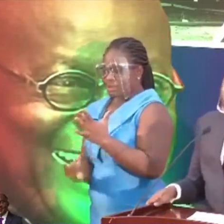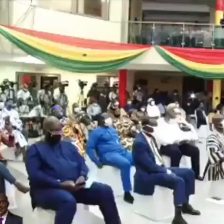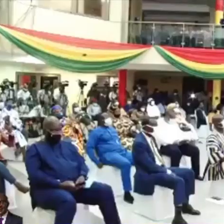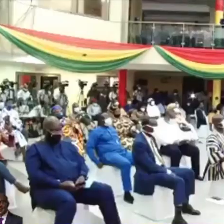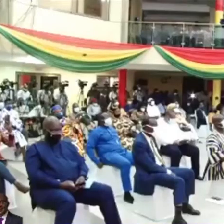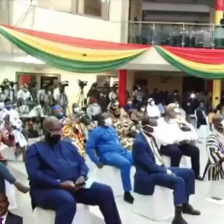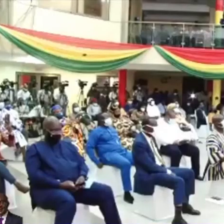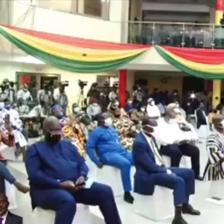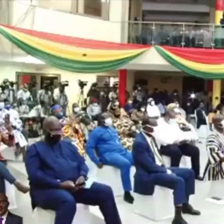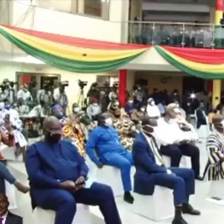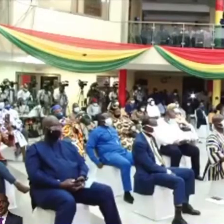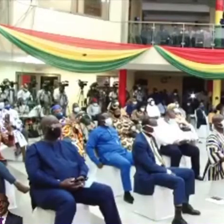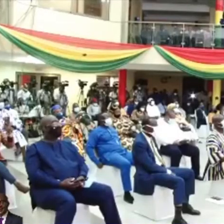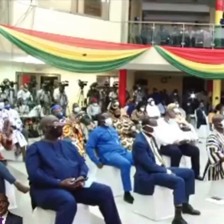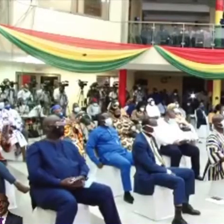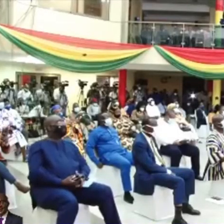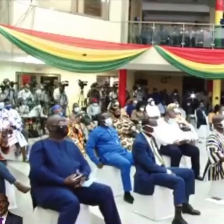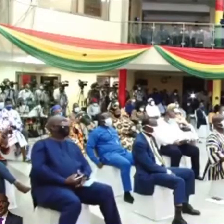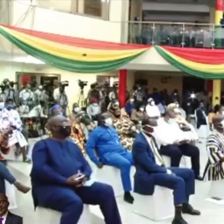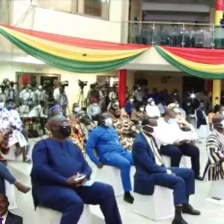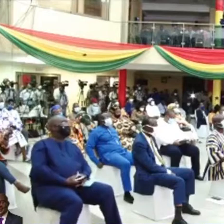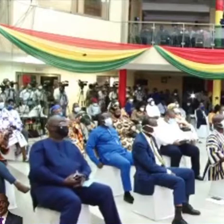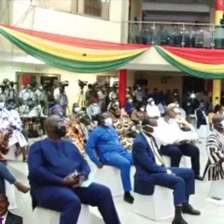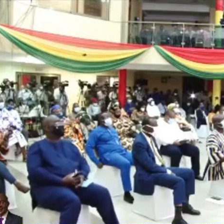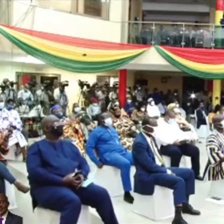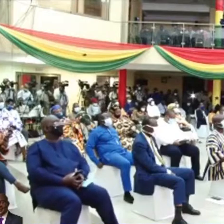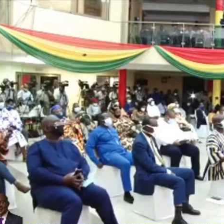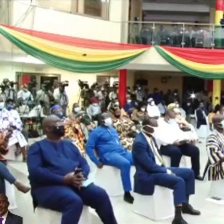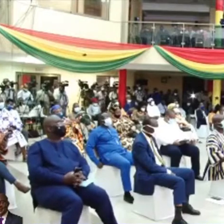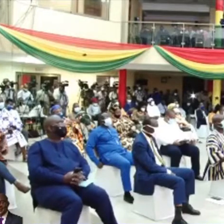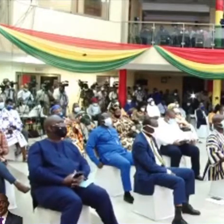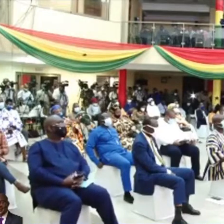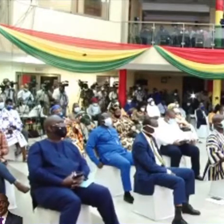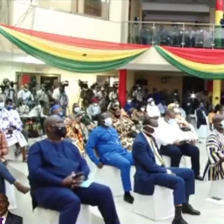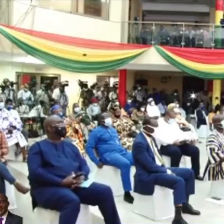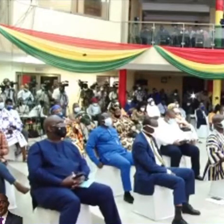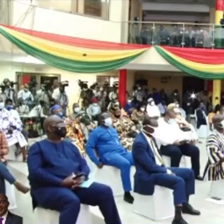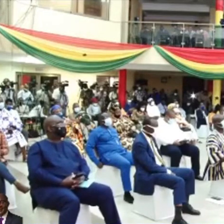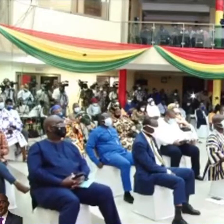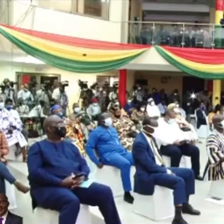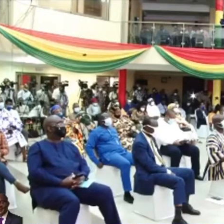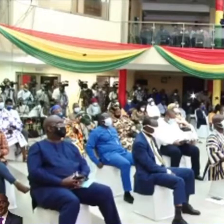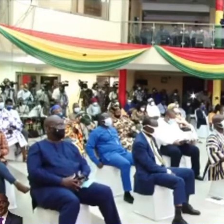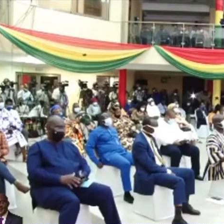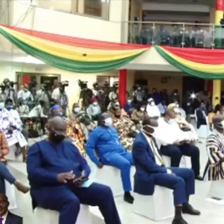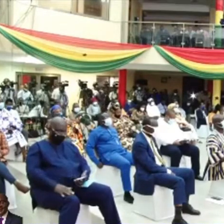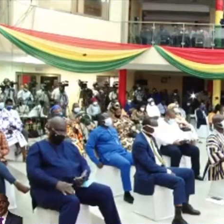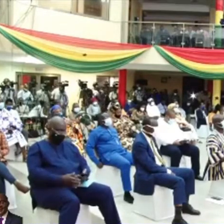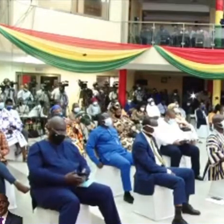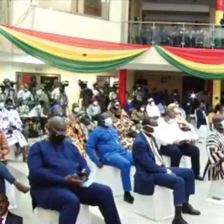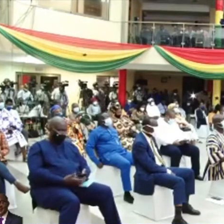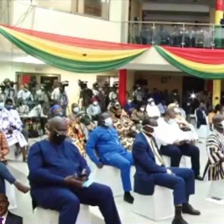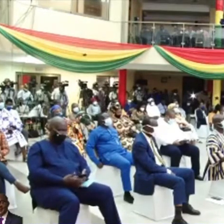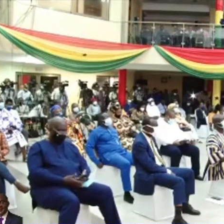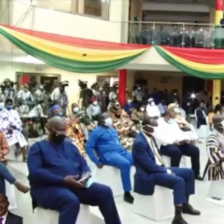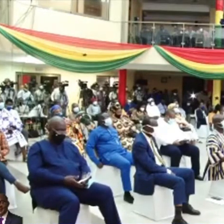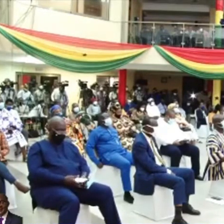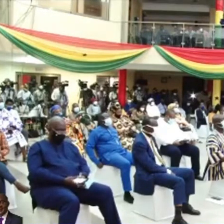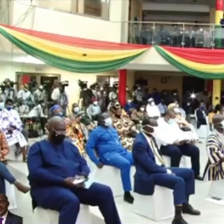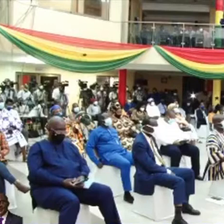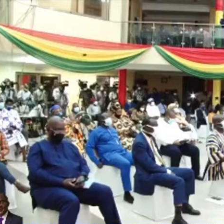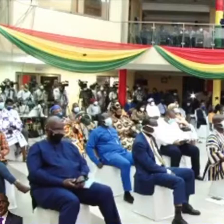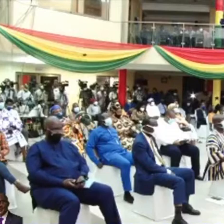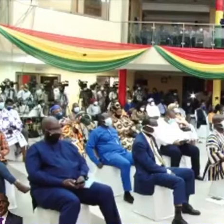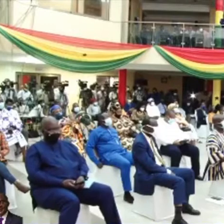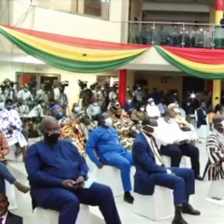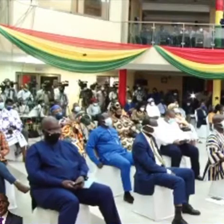operating naval base, is under construction in Ezelibo in the western region. So in addition